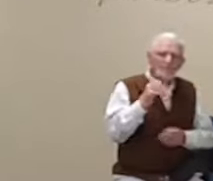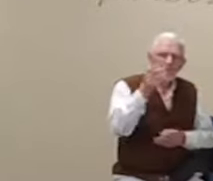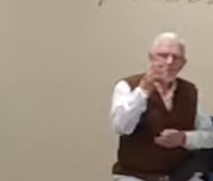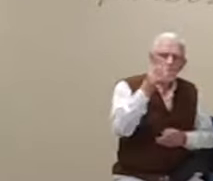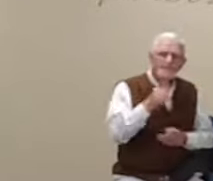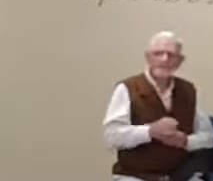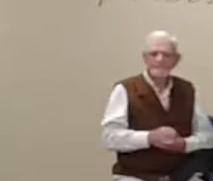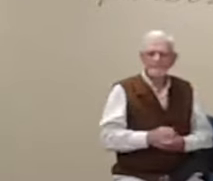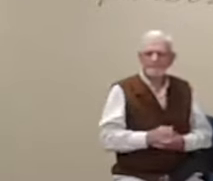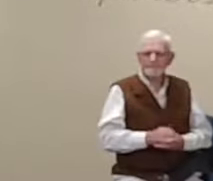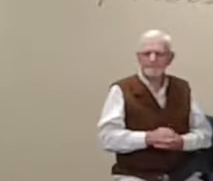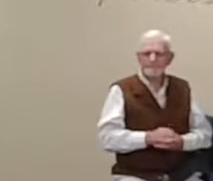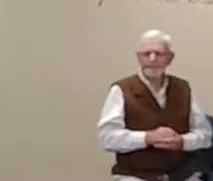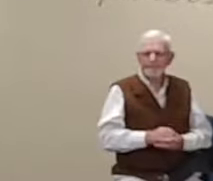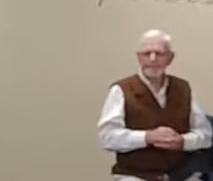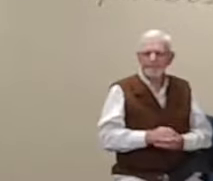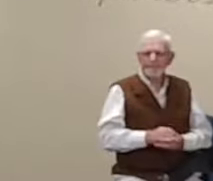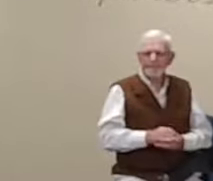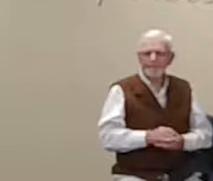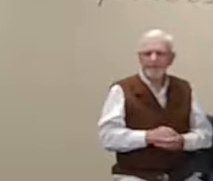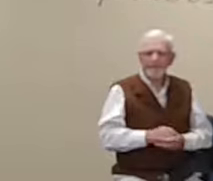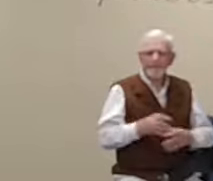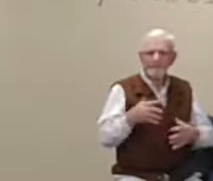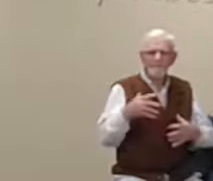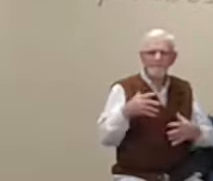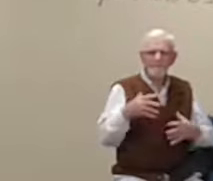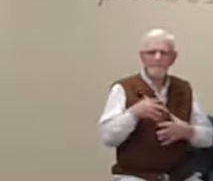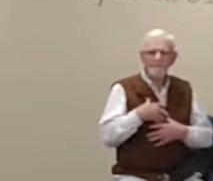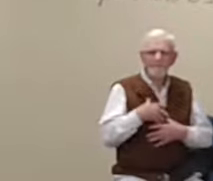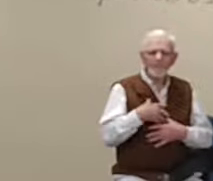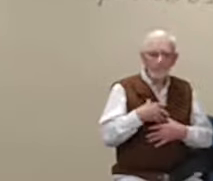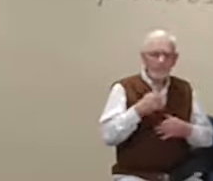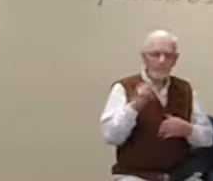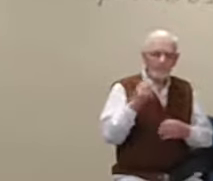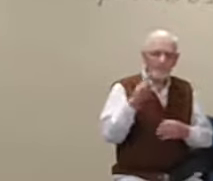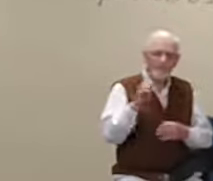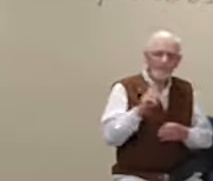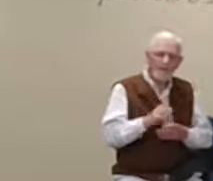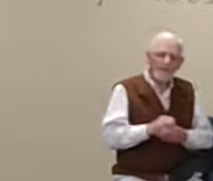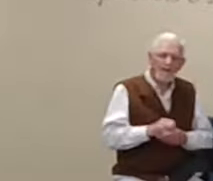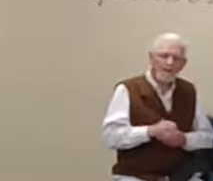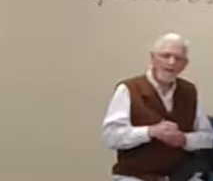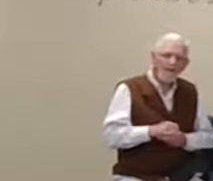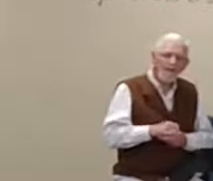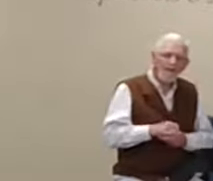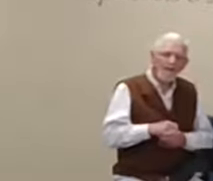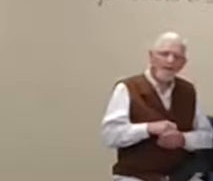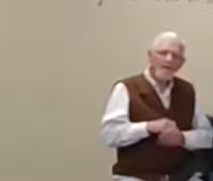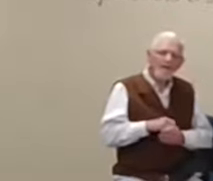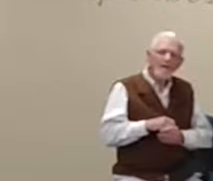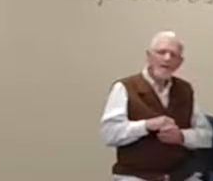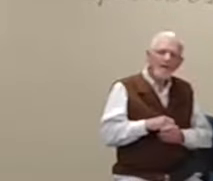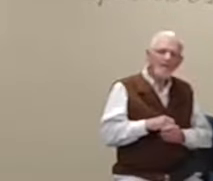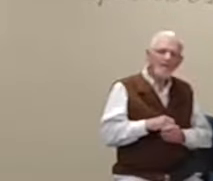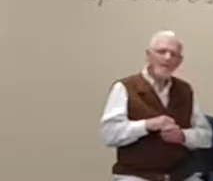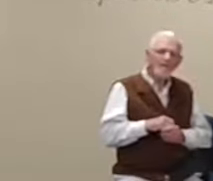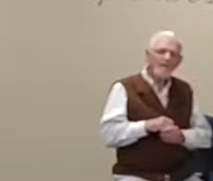know, and they're terrified, and you should be, and keep you out of trouble. That's